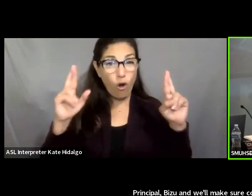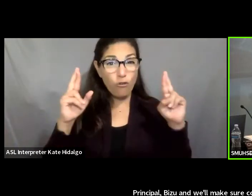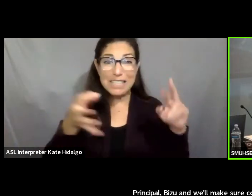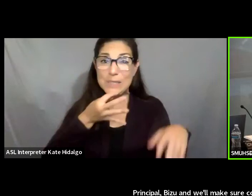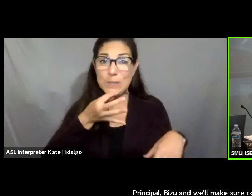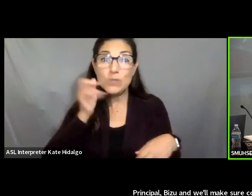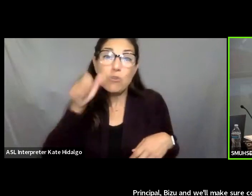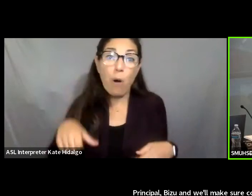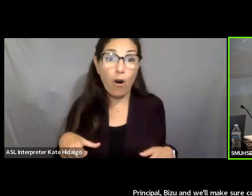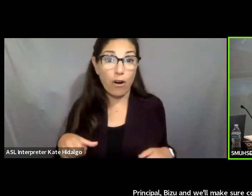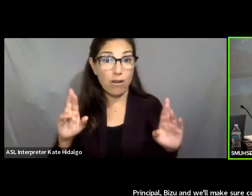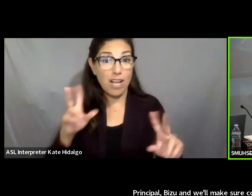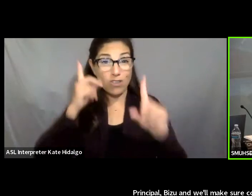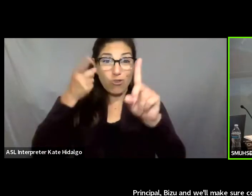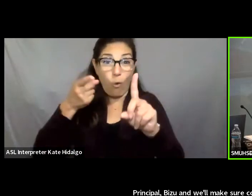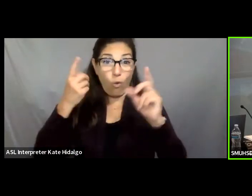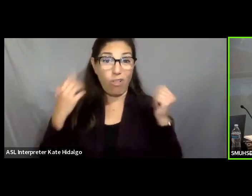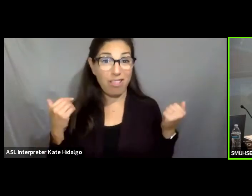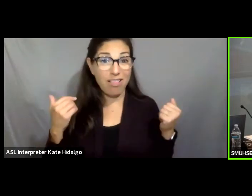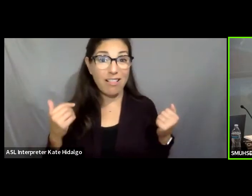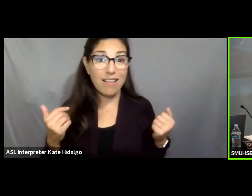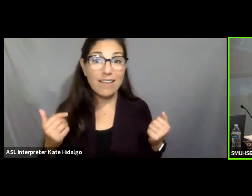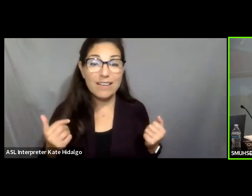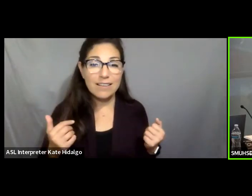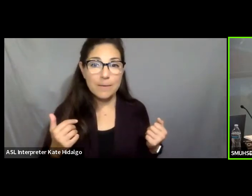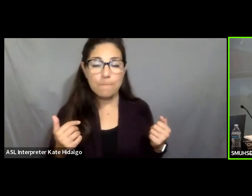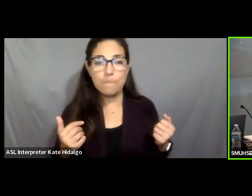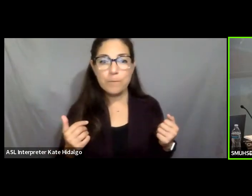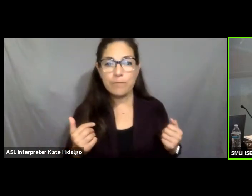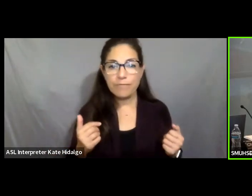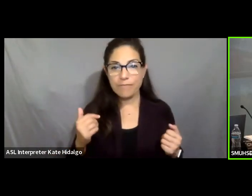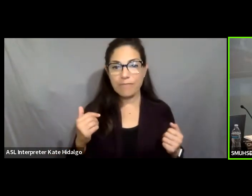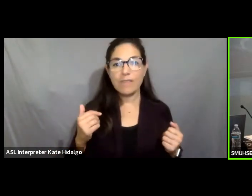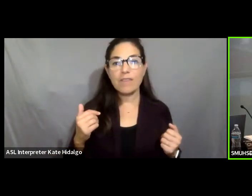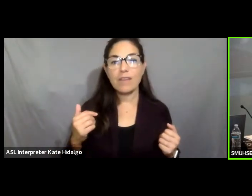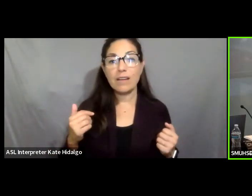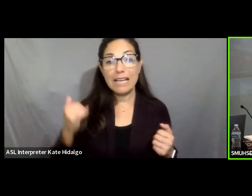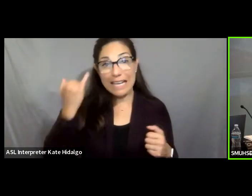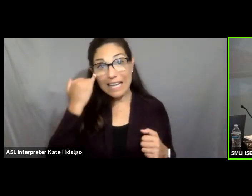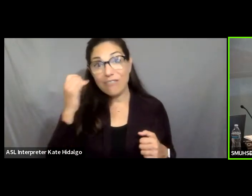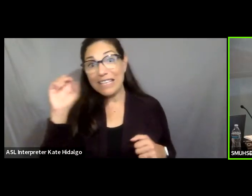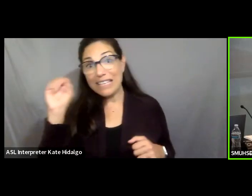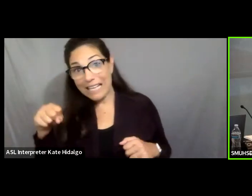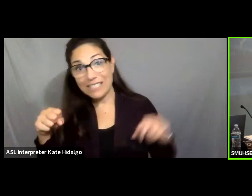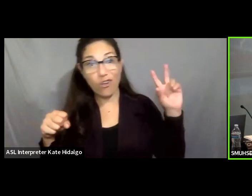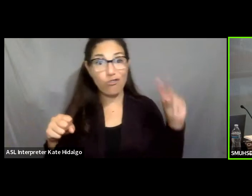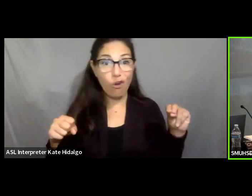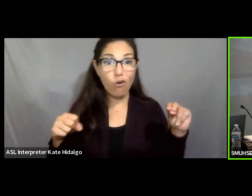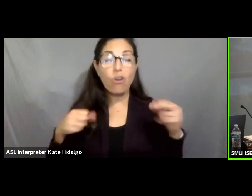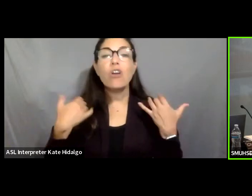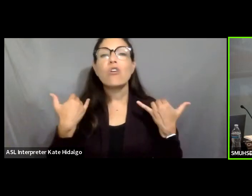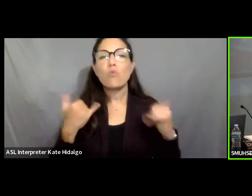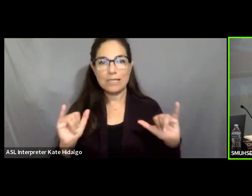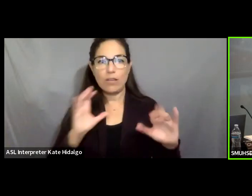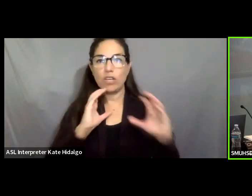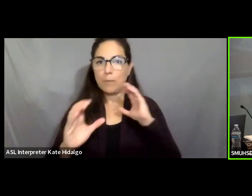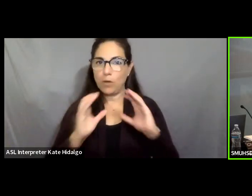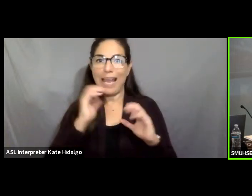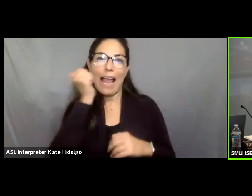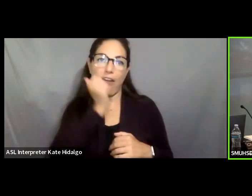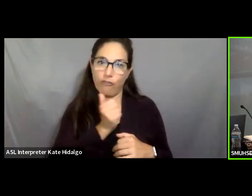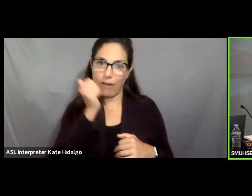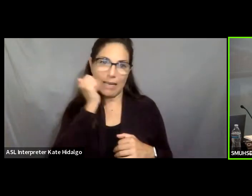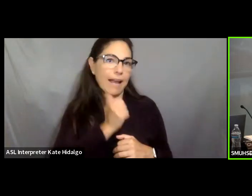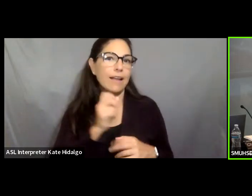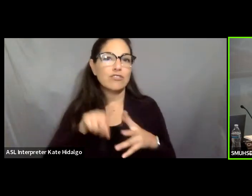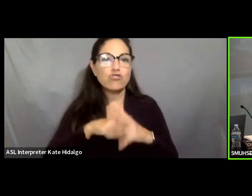resolved tomorrow. That's our goal. But whether it is or it isn't, we'll start communications daily